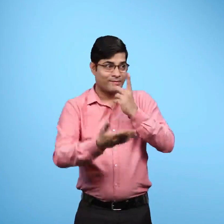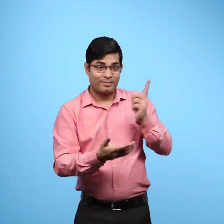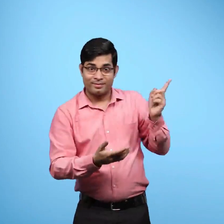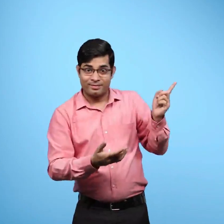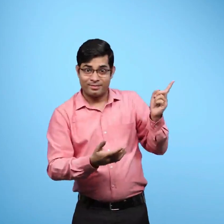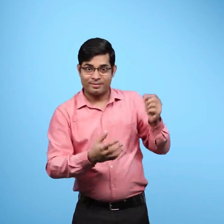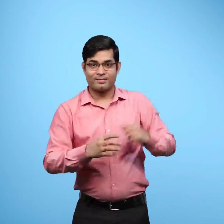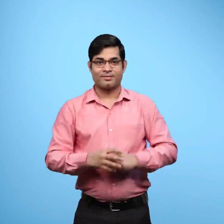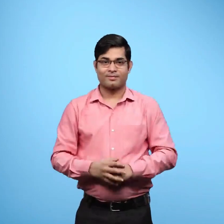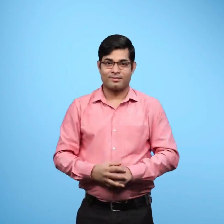right hand.